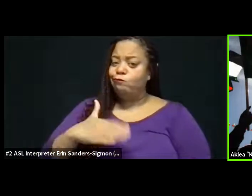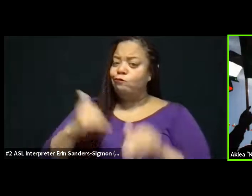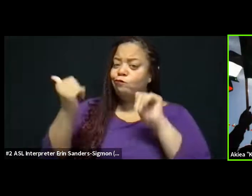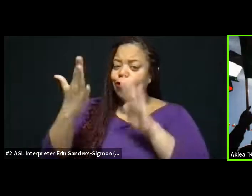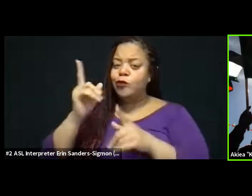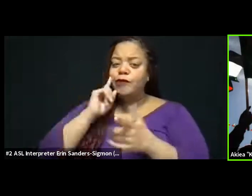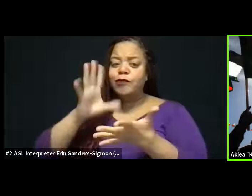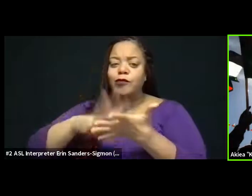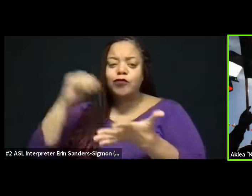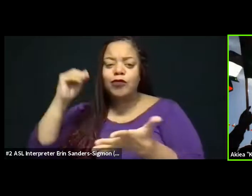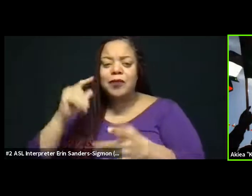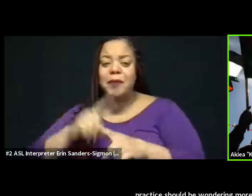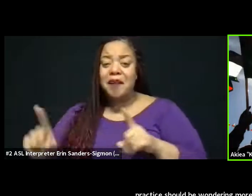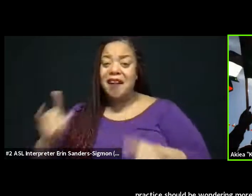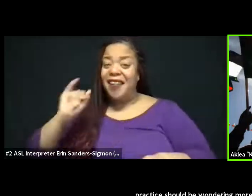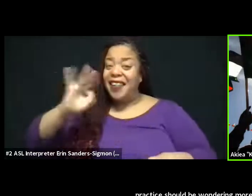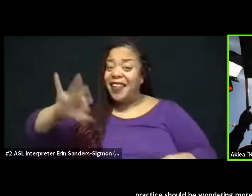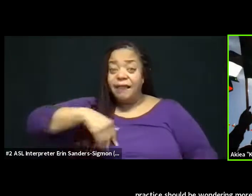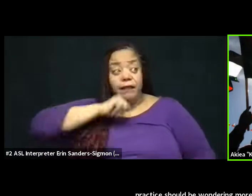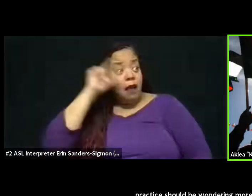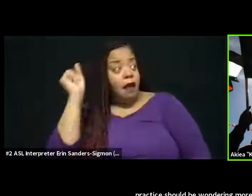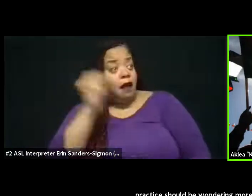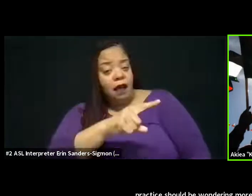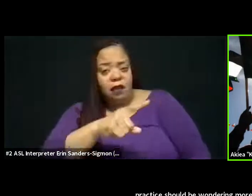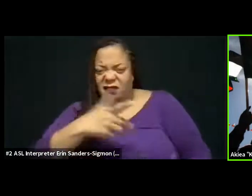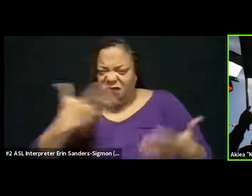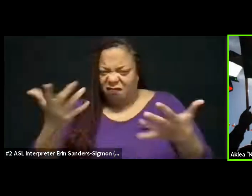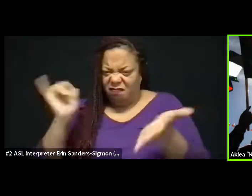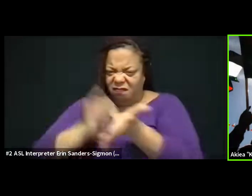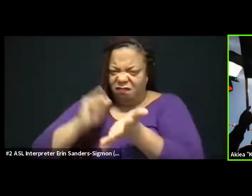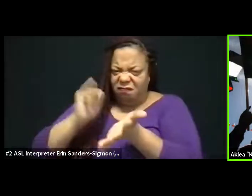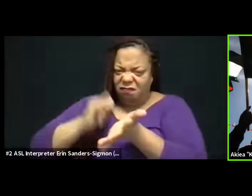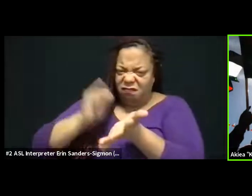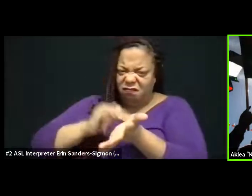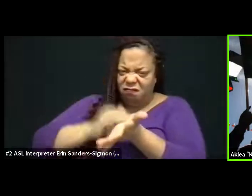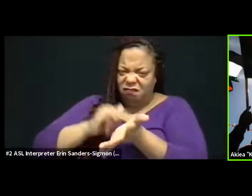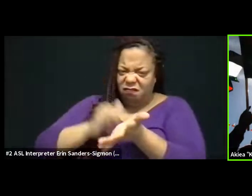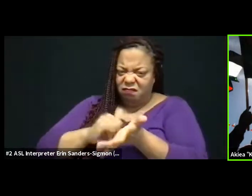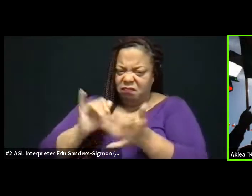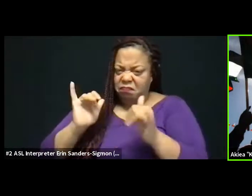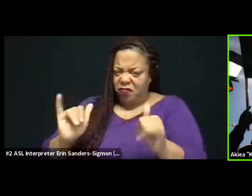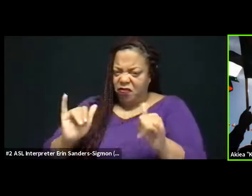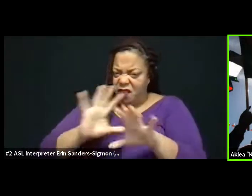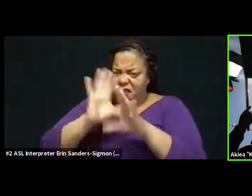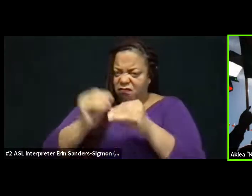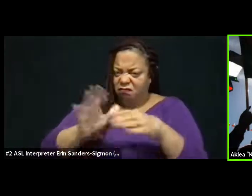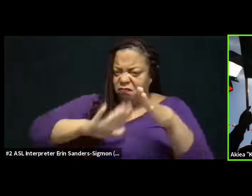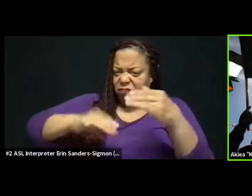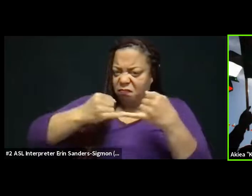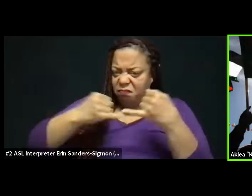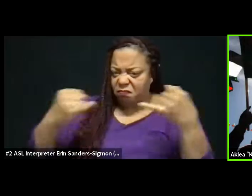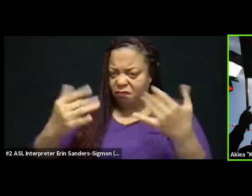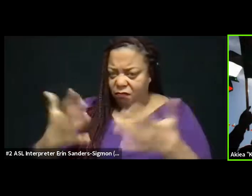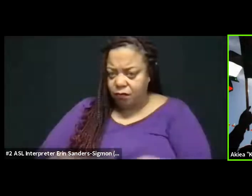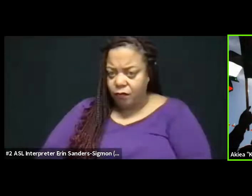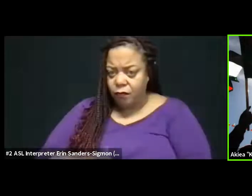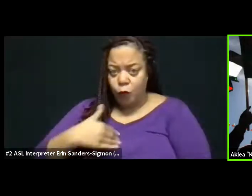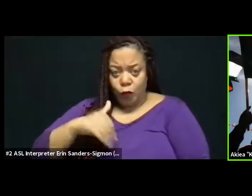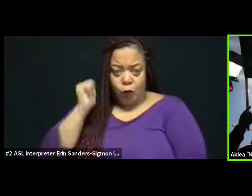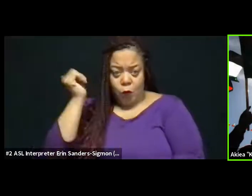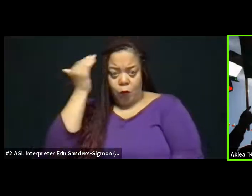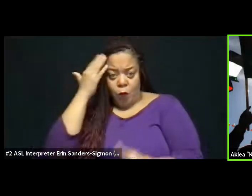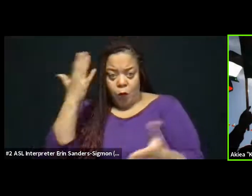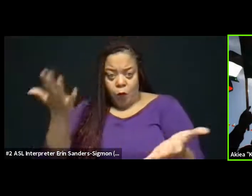So that's really what I, in a nutshell, want us to really think about, because I'm constantly wondering about